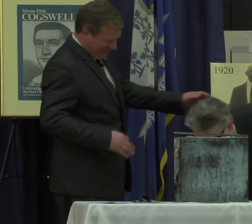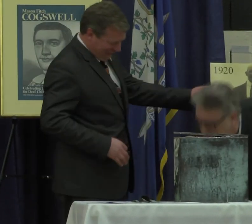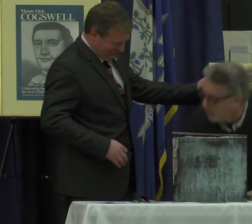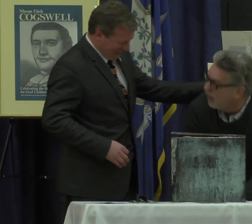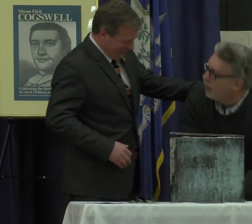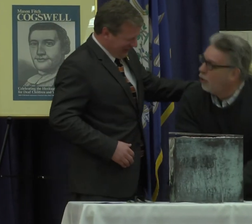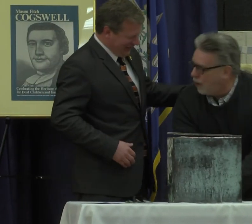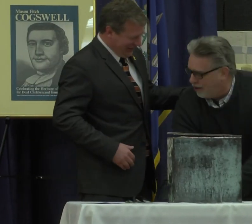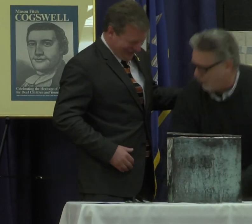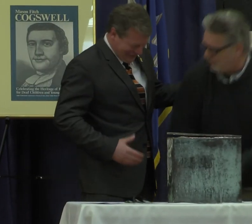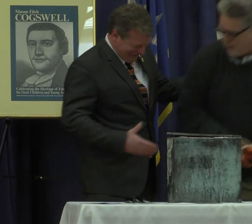Thank you, Jeff.